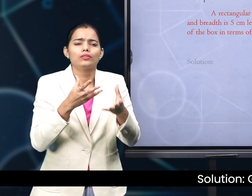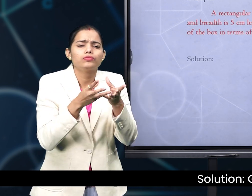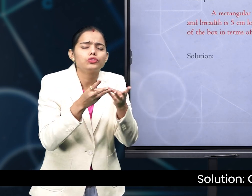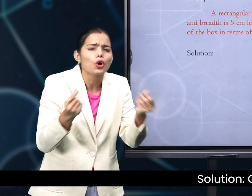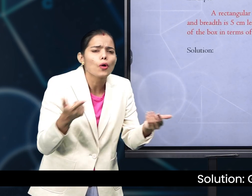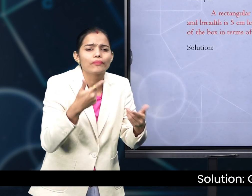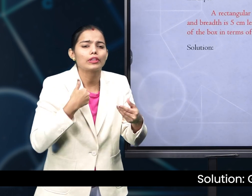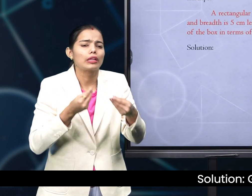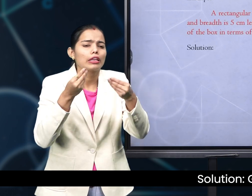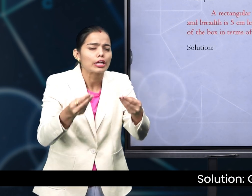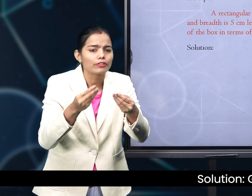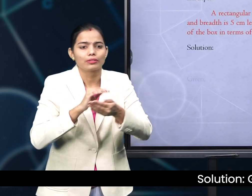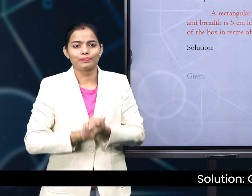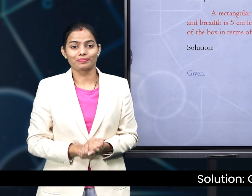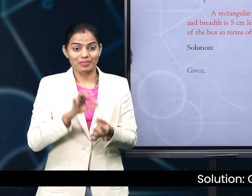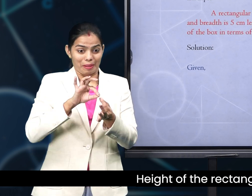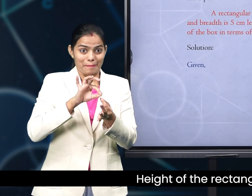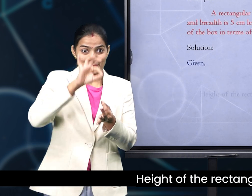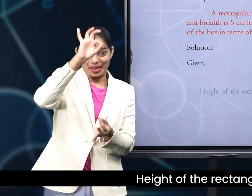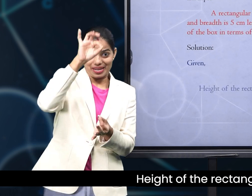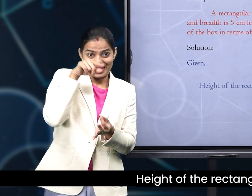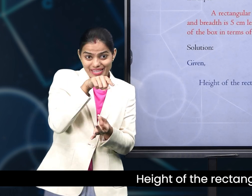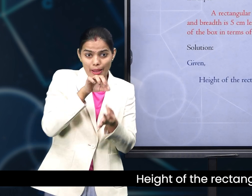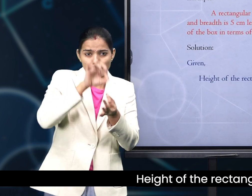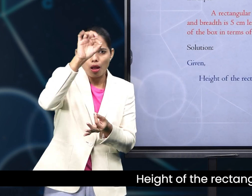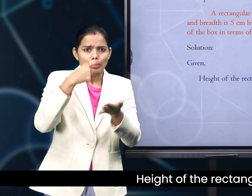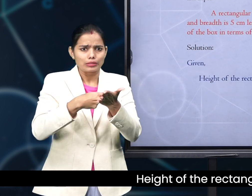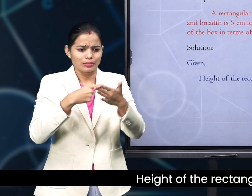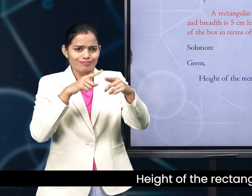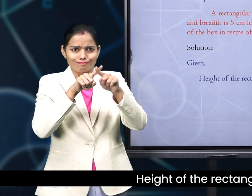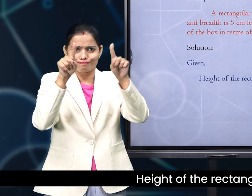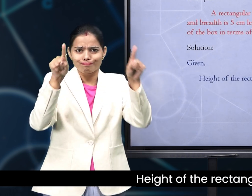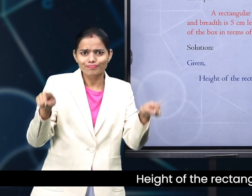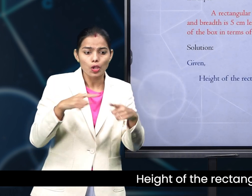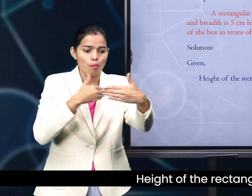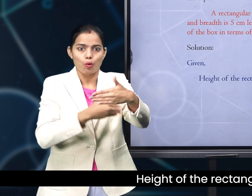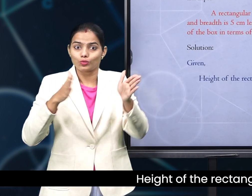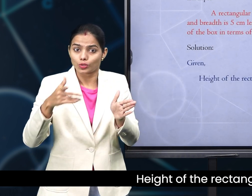Solution: given height of the rectangular box is equal to 8 cm.